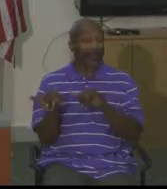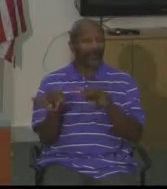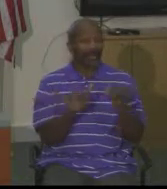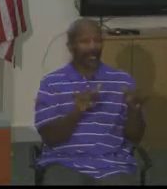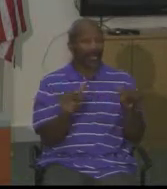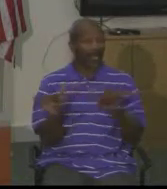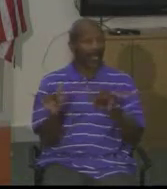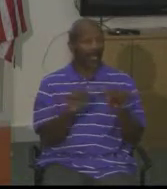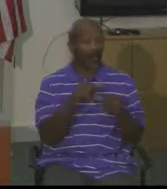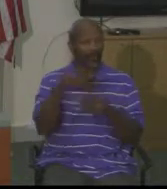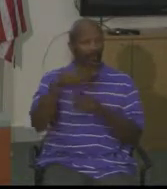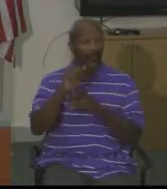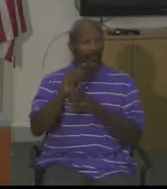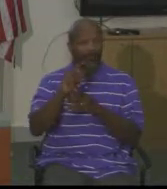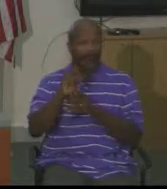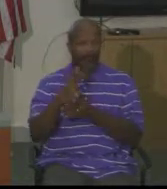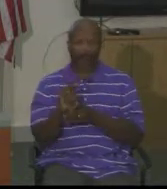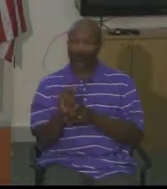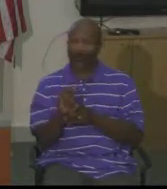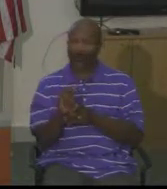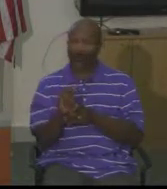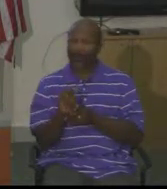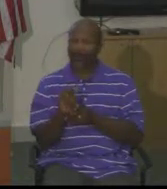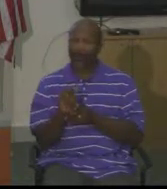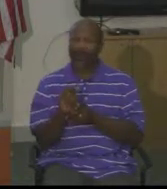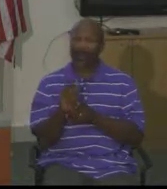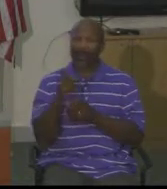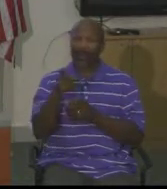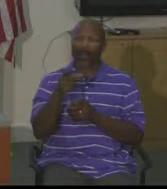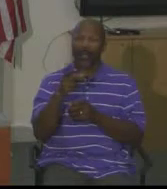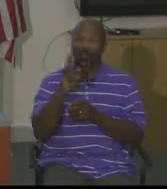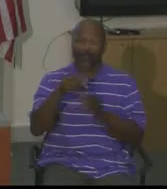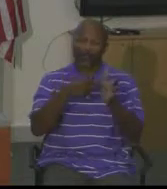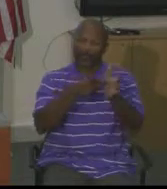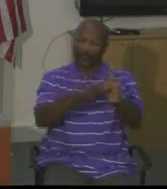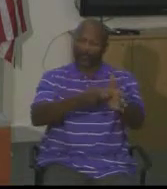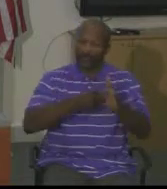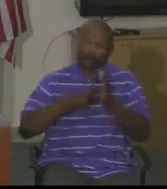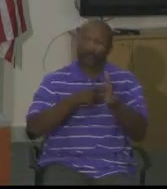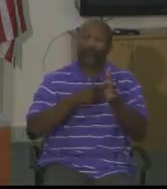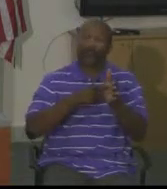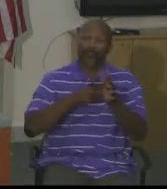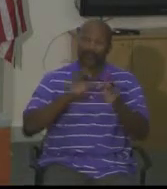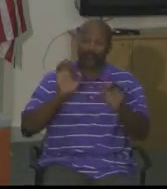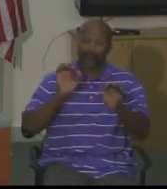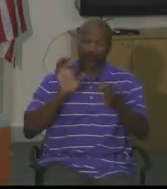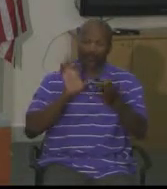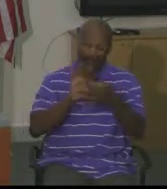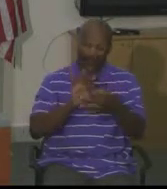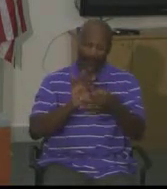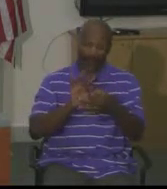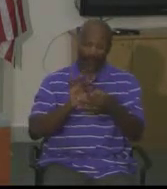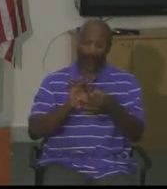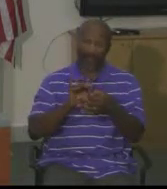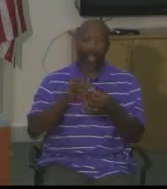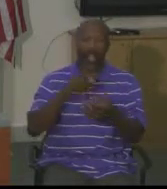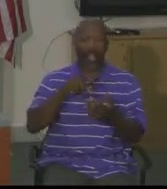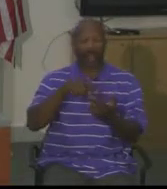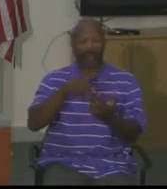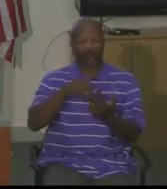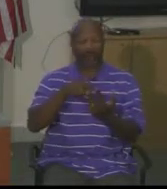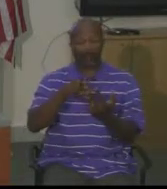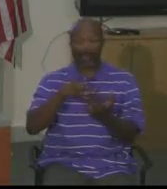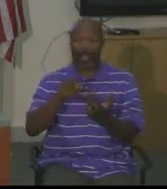exist, where there'll be a mandatory connector, and next to it will be an optional